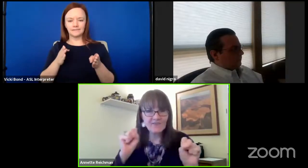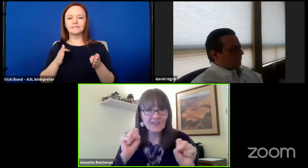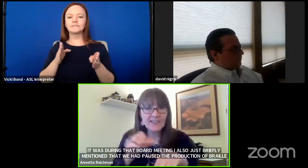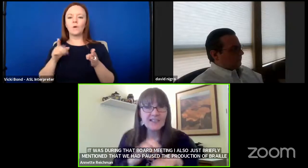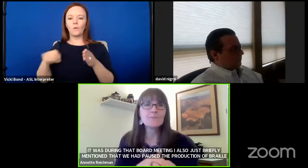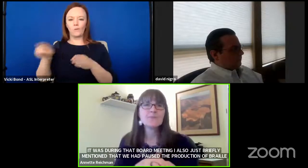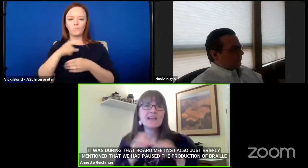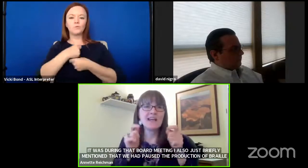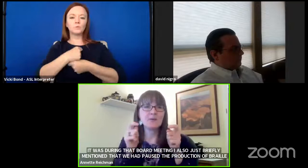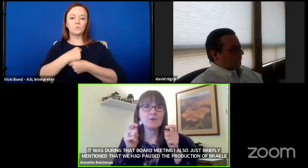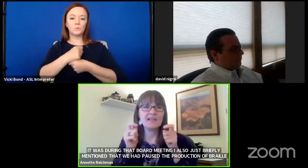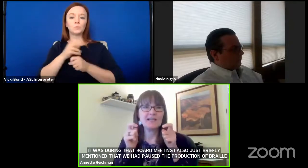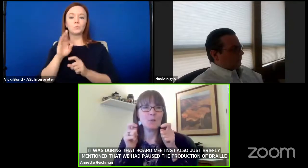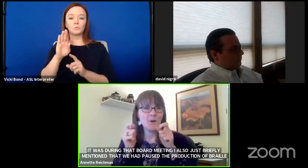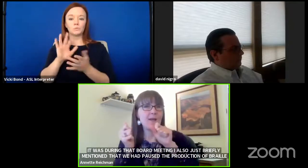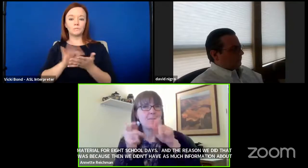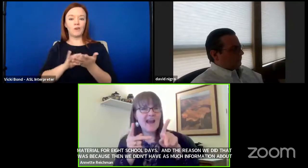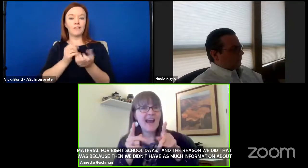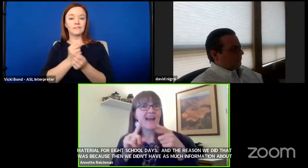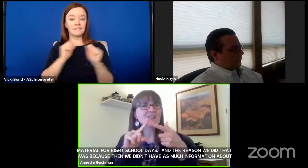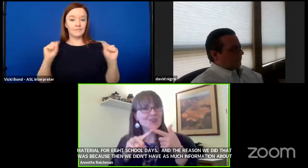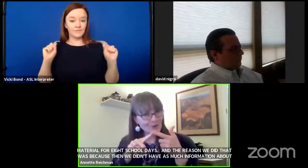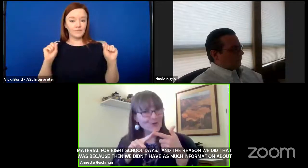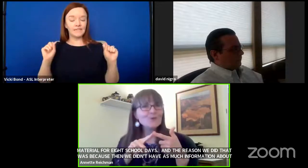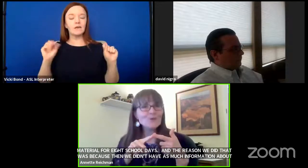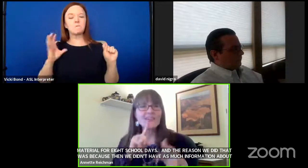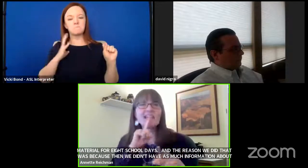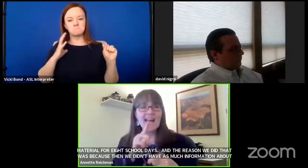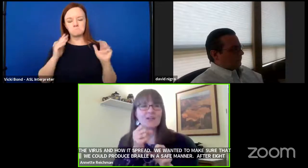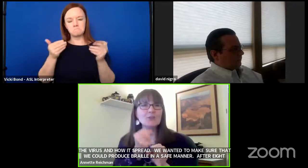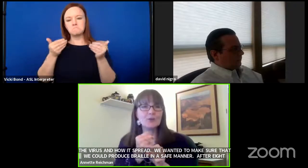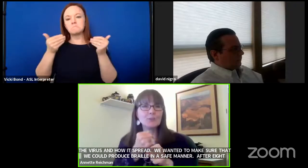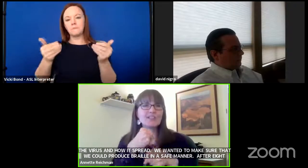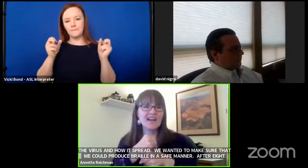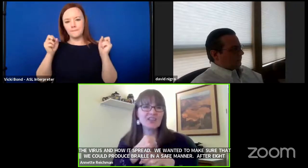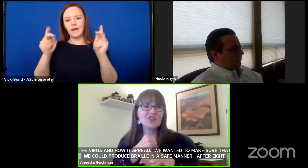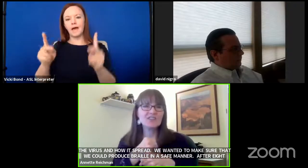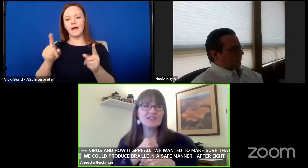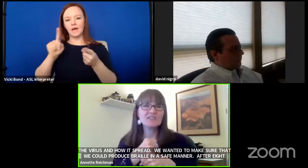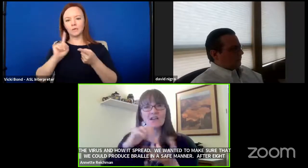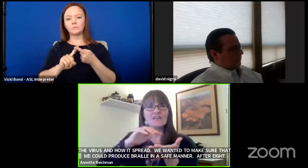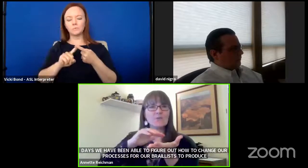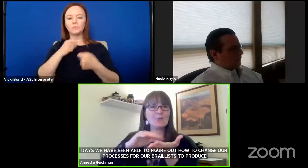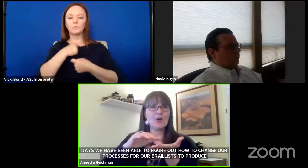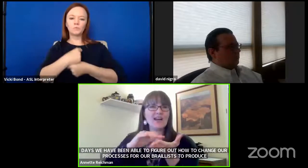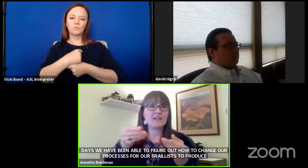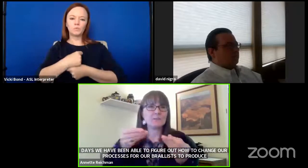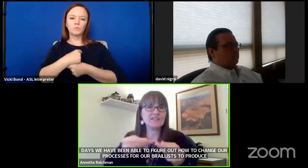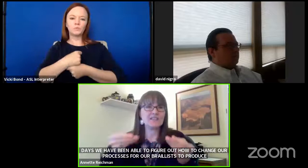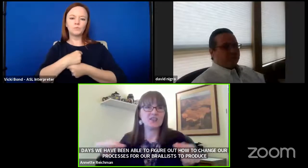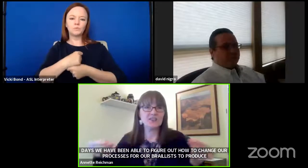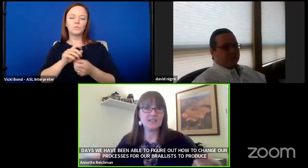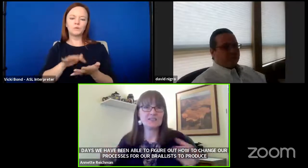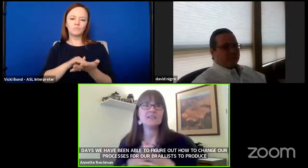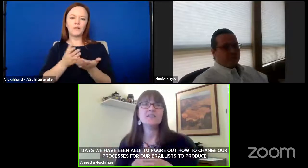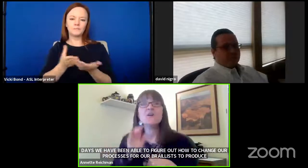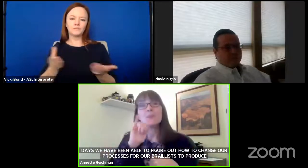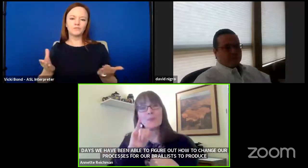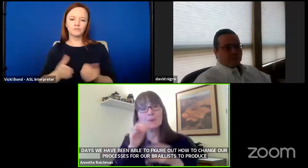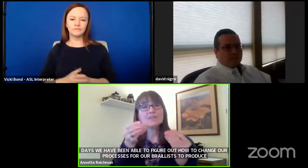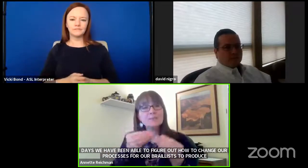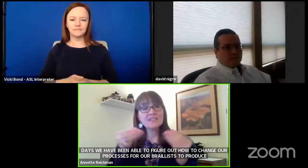materials safely. And we went back to the actual production of Braille